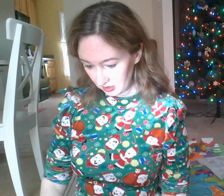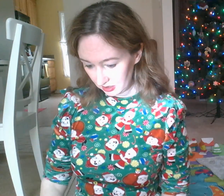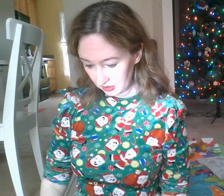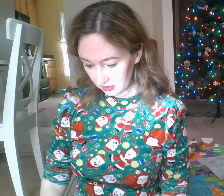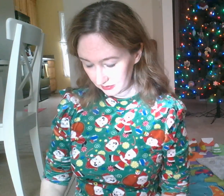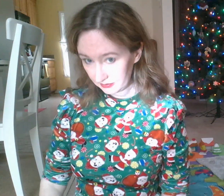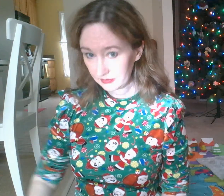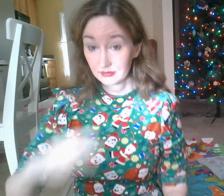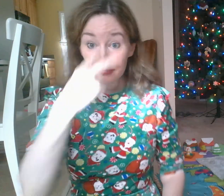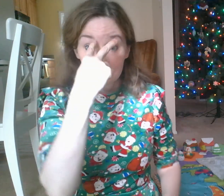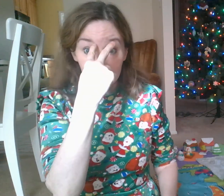Uh,